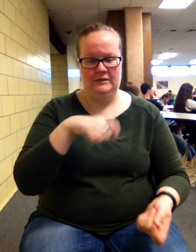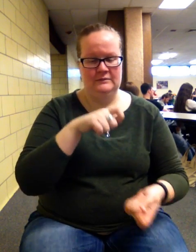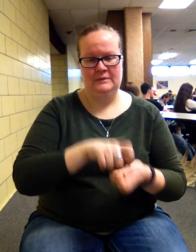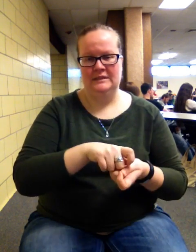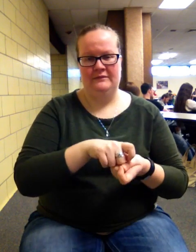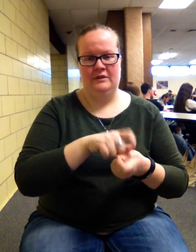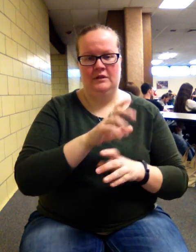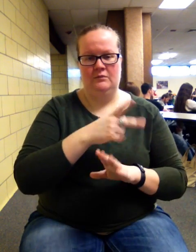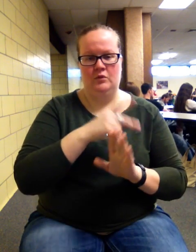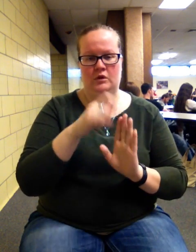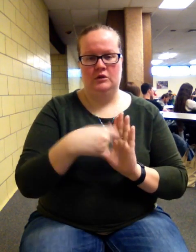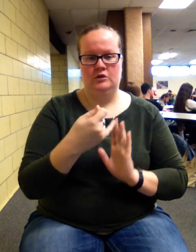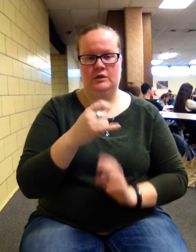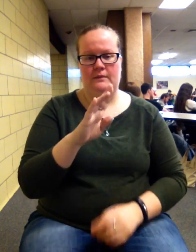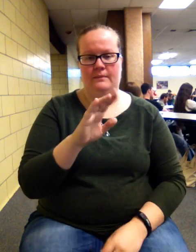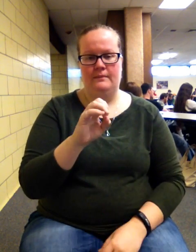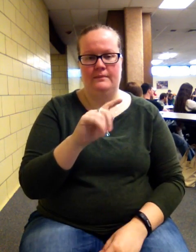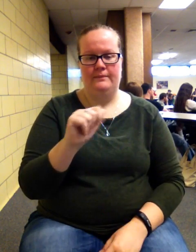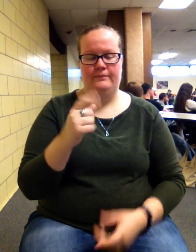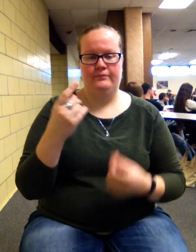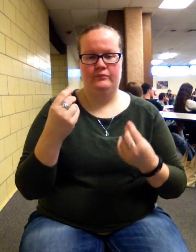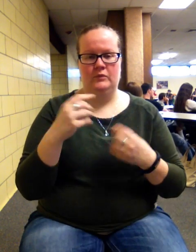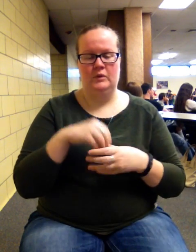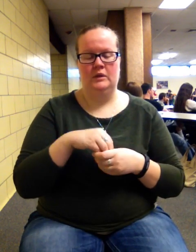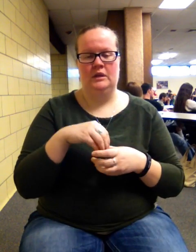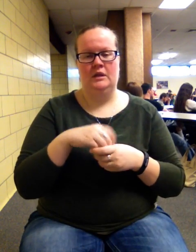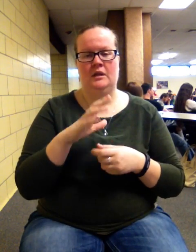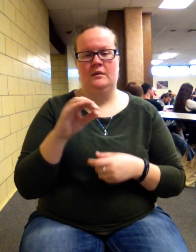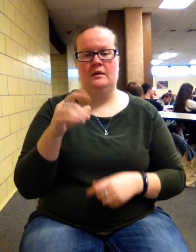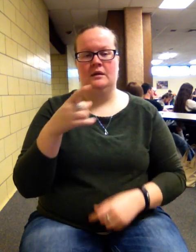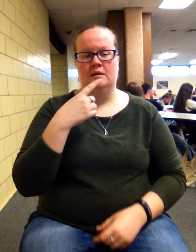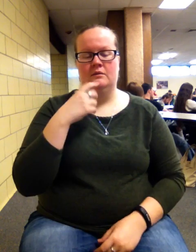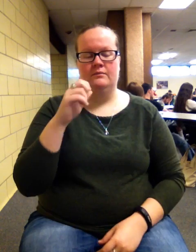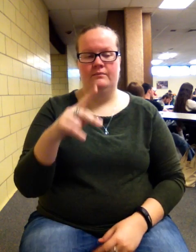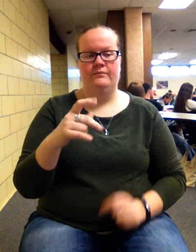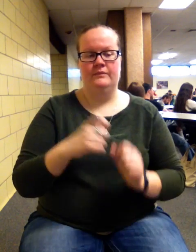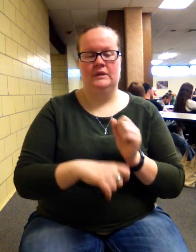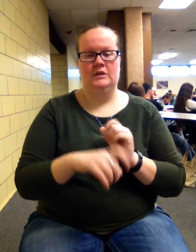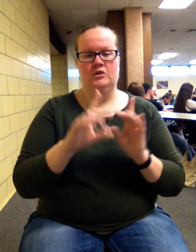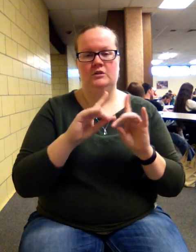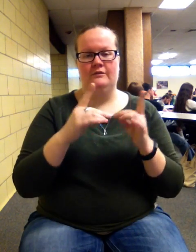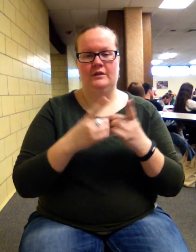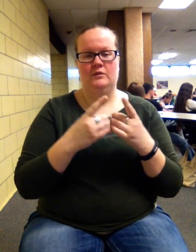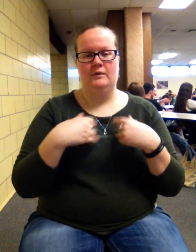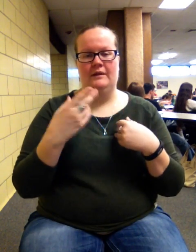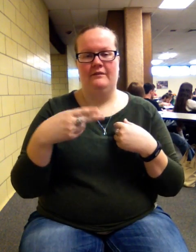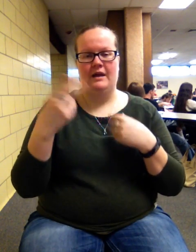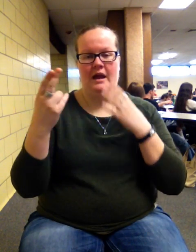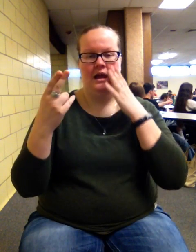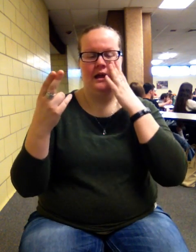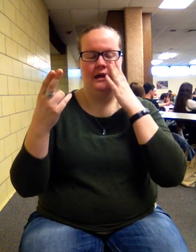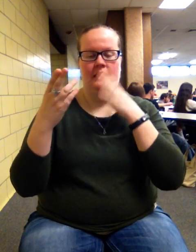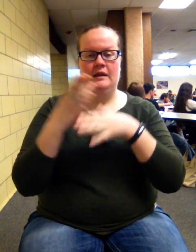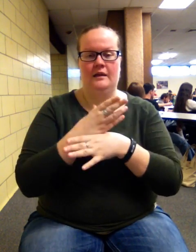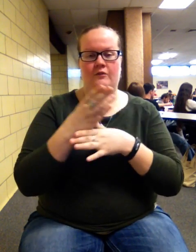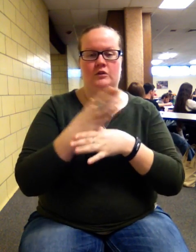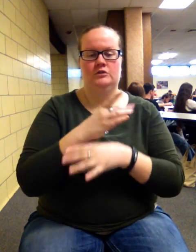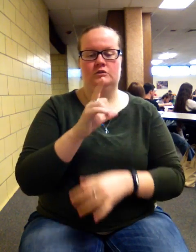they do then within a company is they'll say, okay, within each division we'll have high, average, and low risk